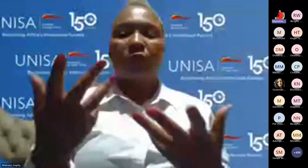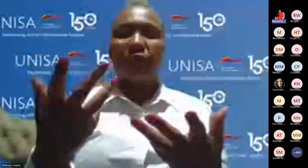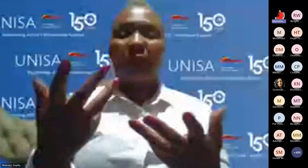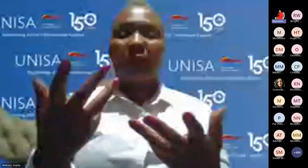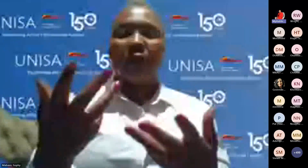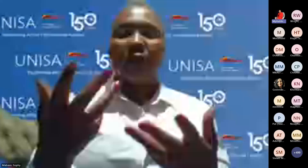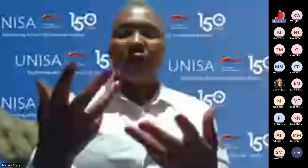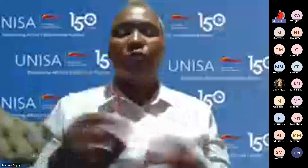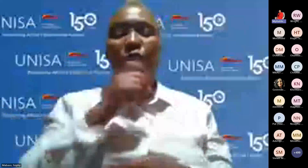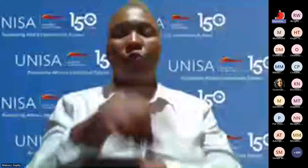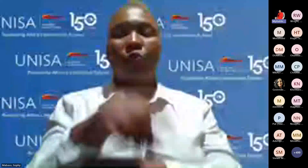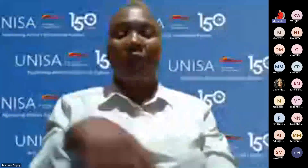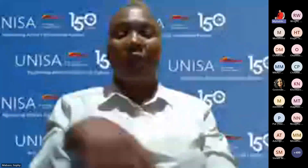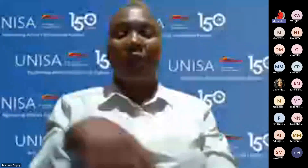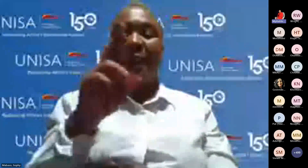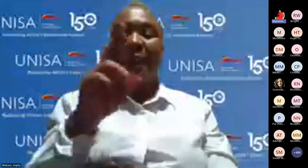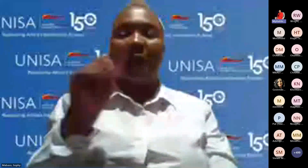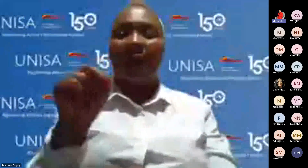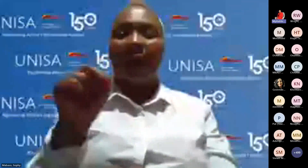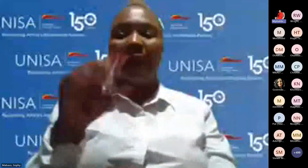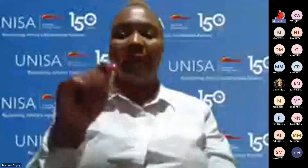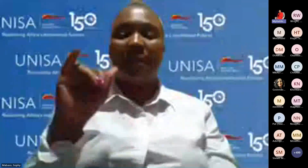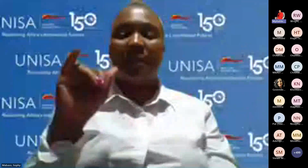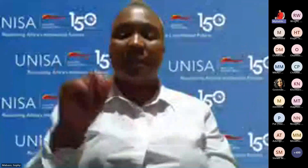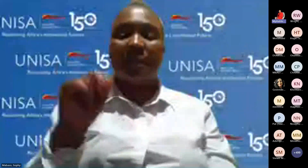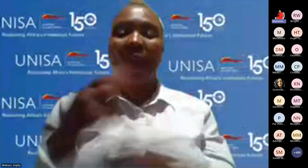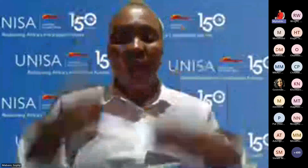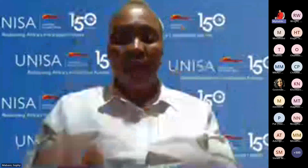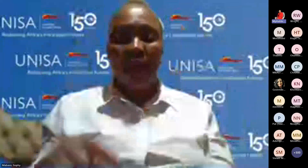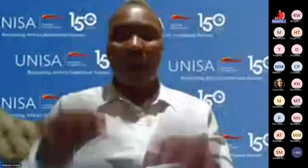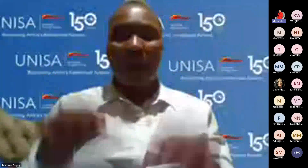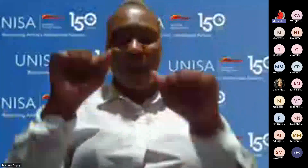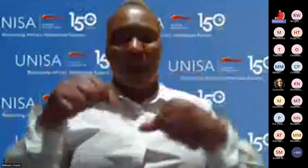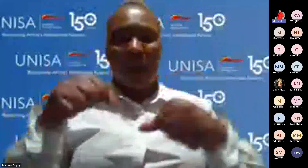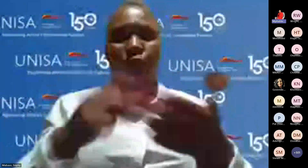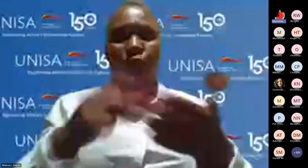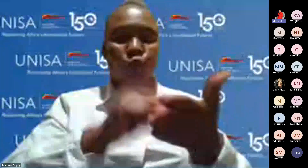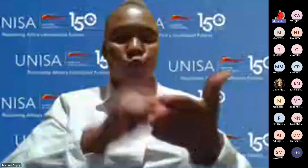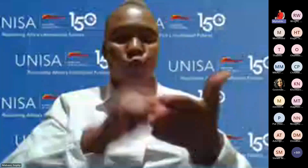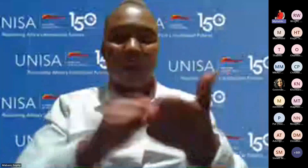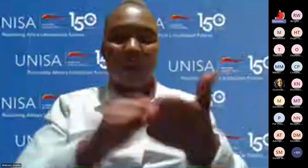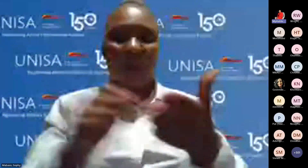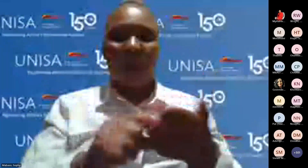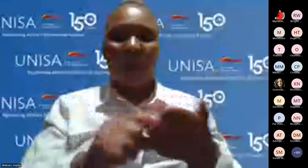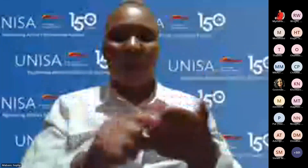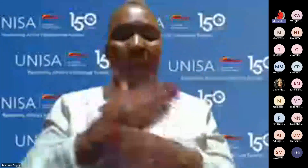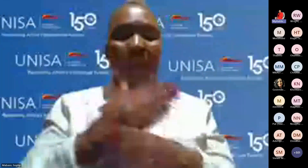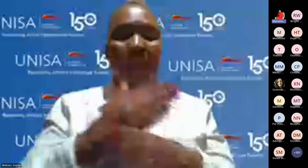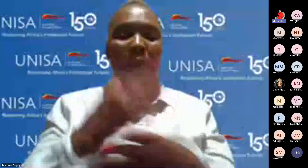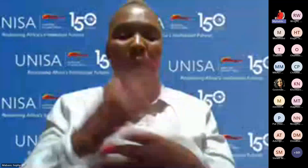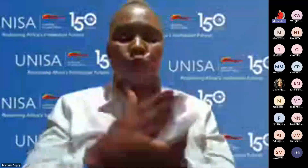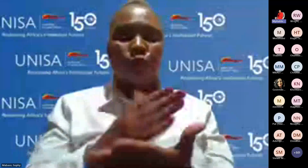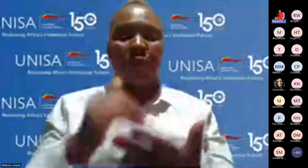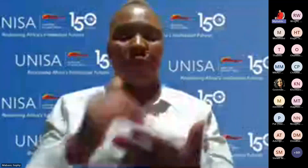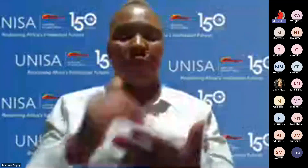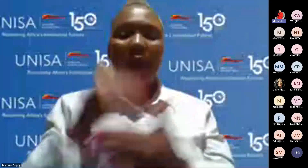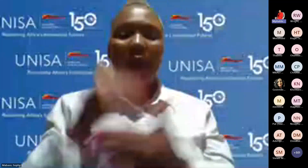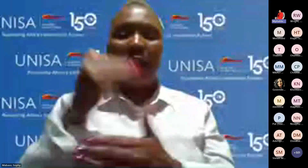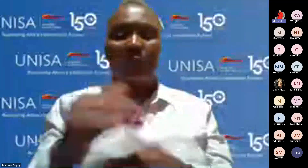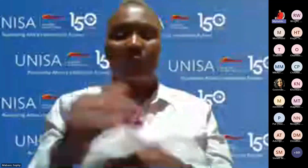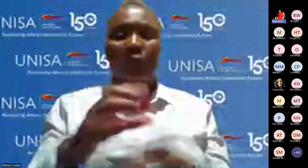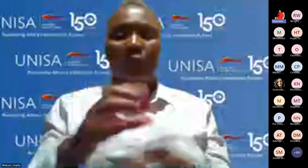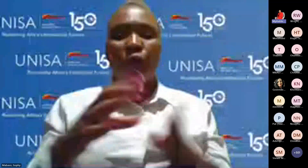are allowed to handwrite, please make sure after scanning, you open